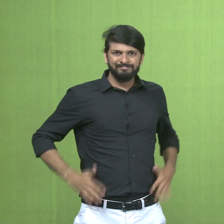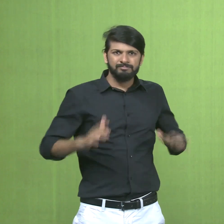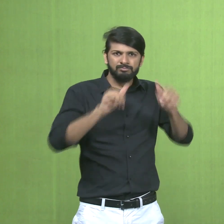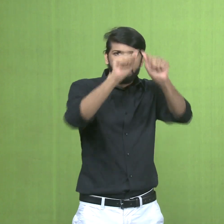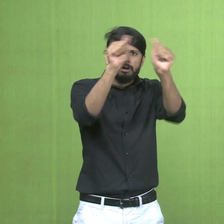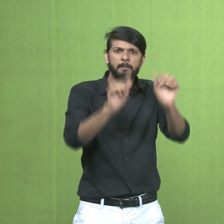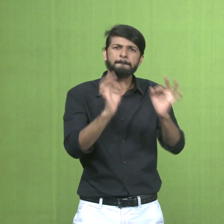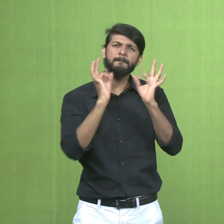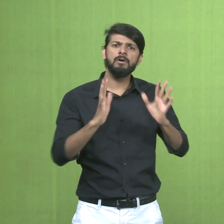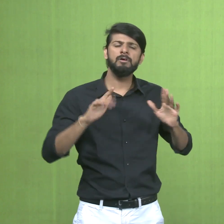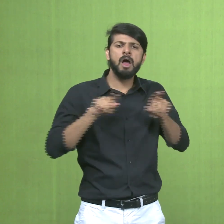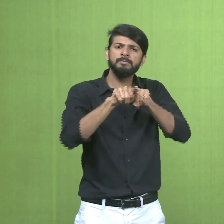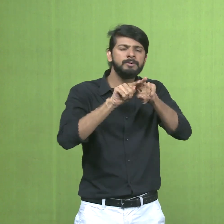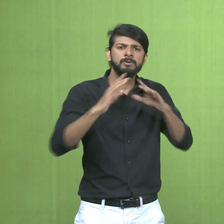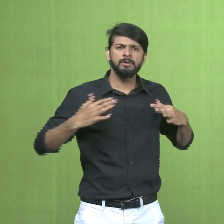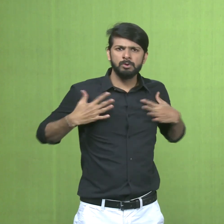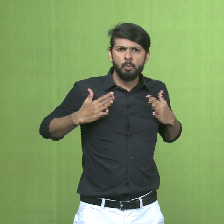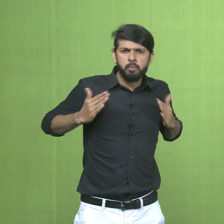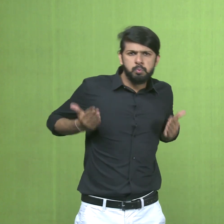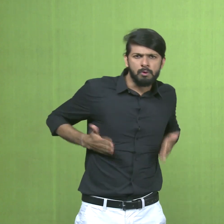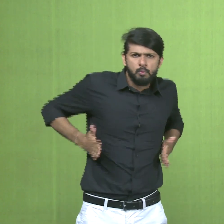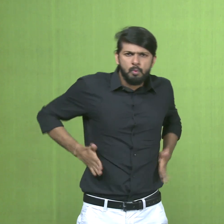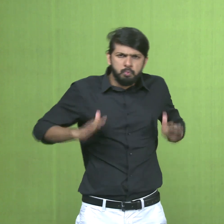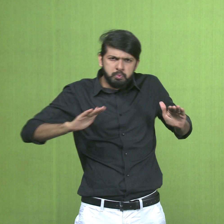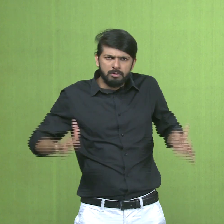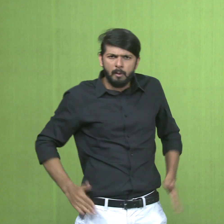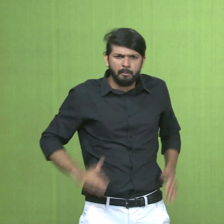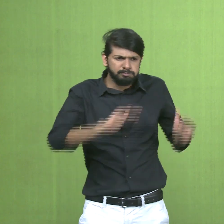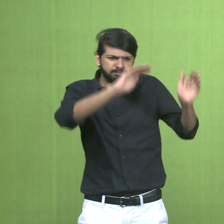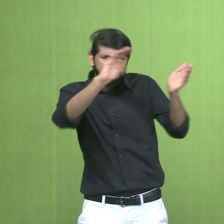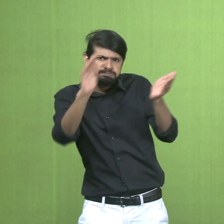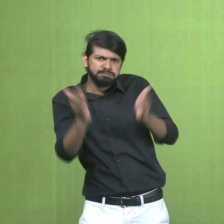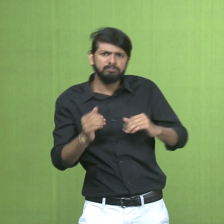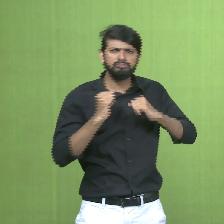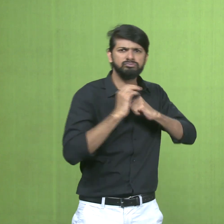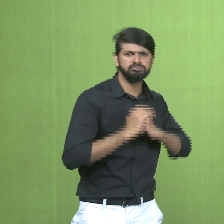The curves of the female form have been highlighted